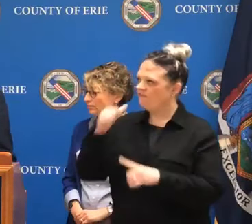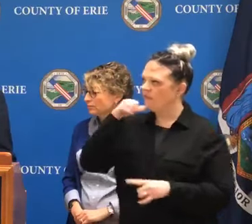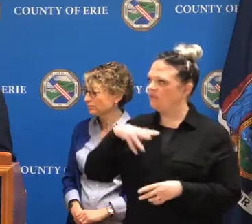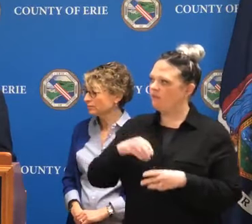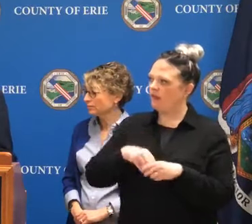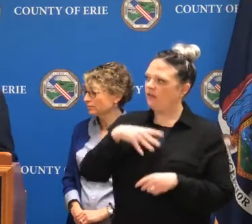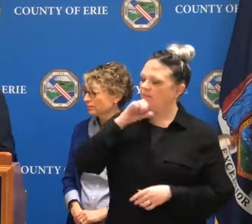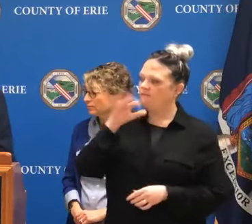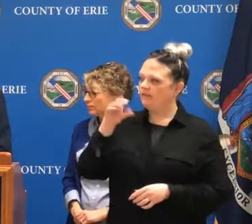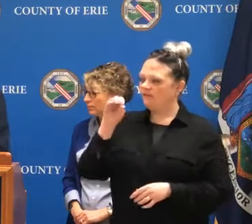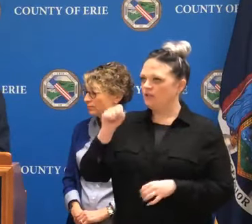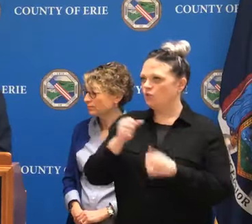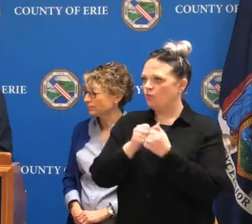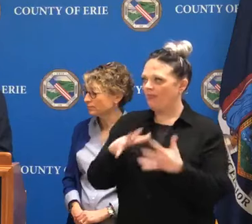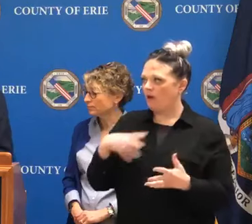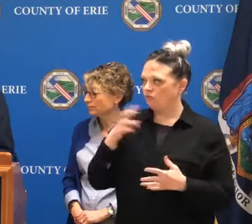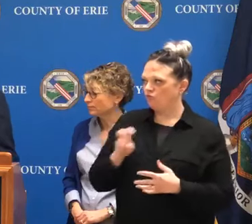travel history,